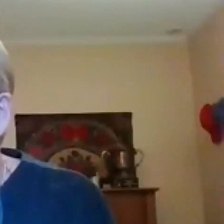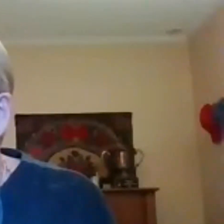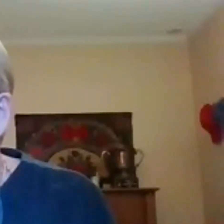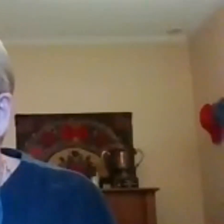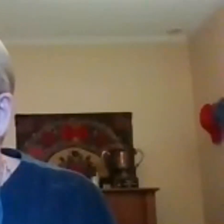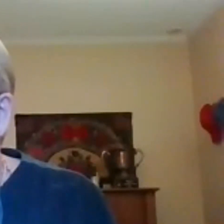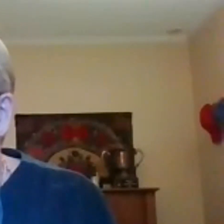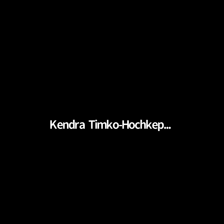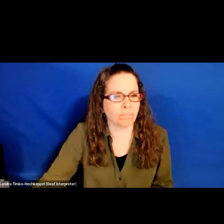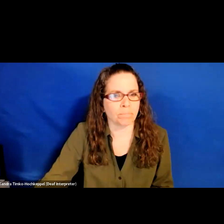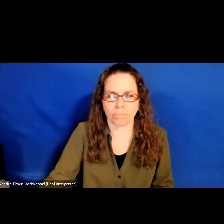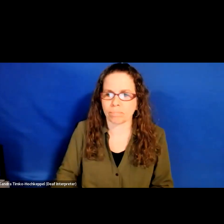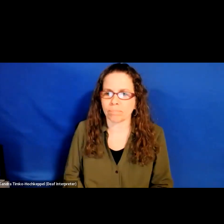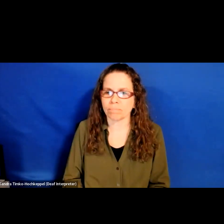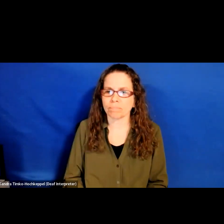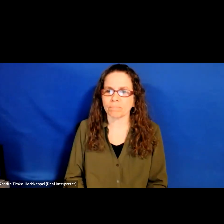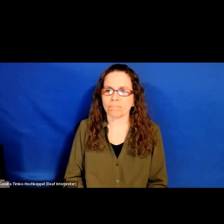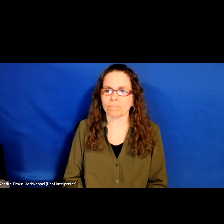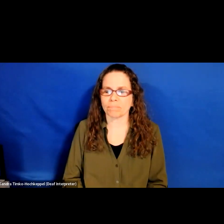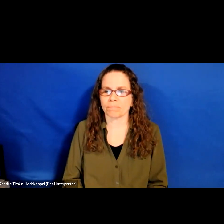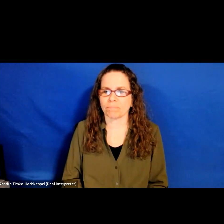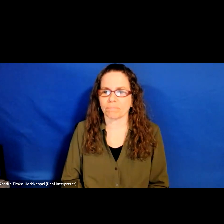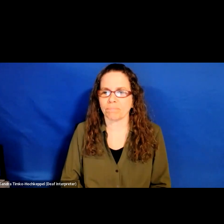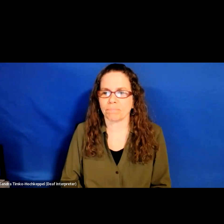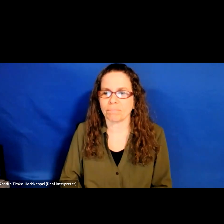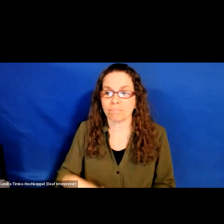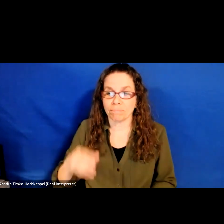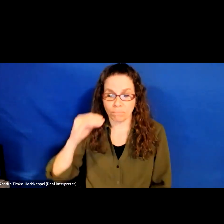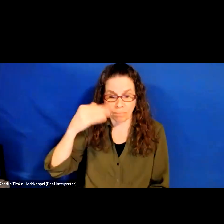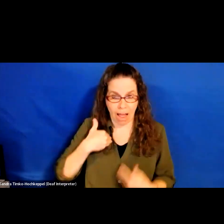Our interpreters tonight are Joan Watman